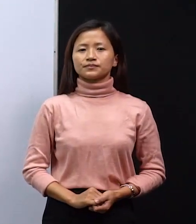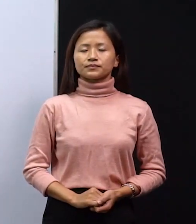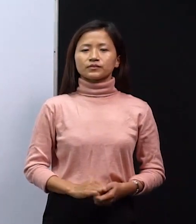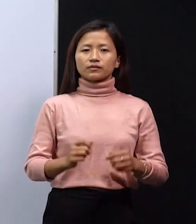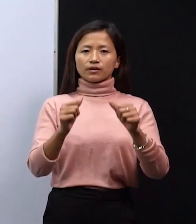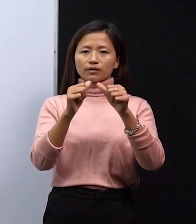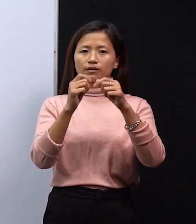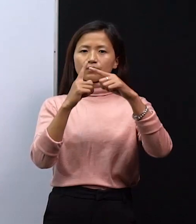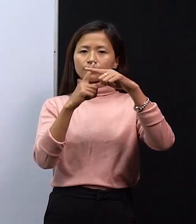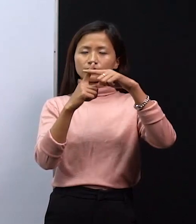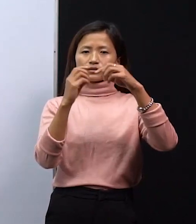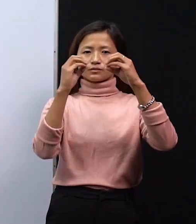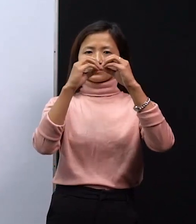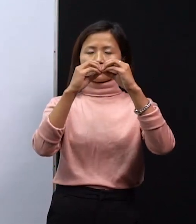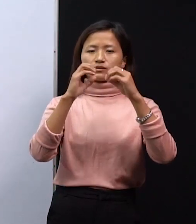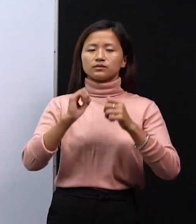a plus b